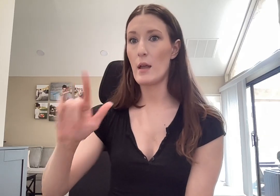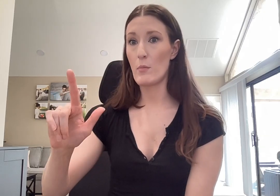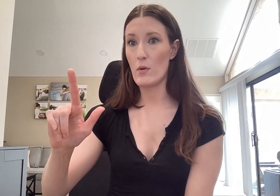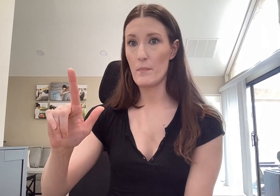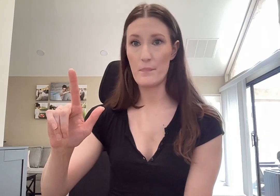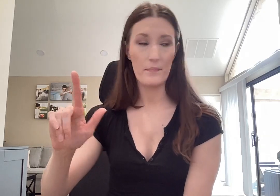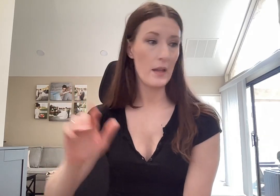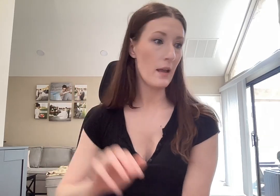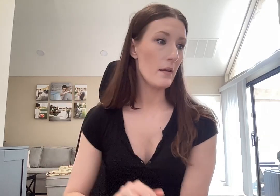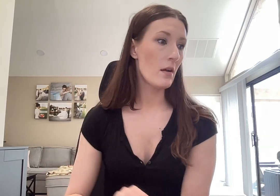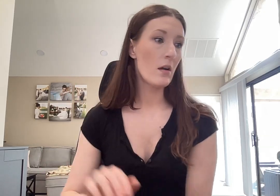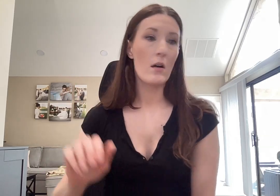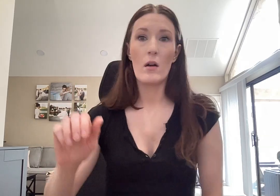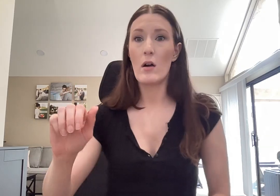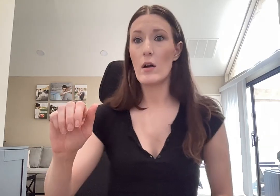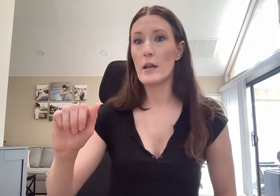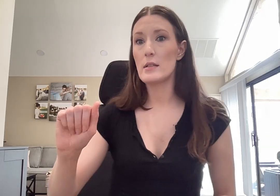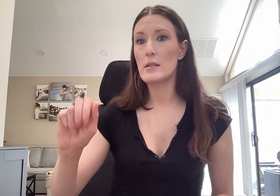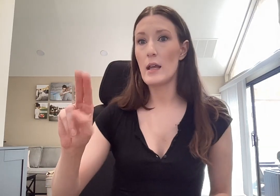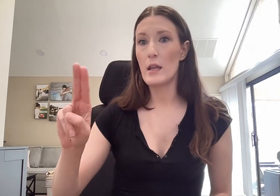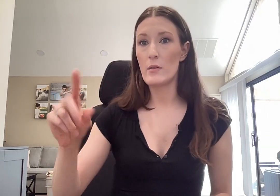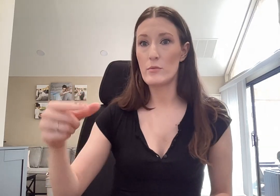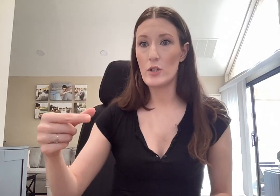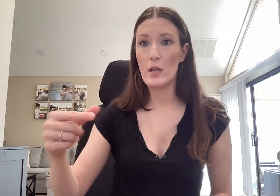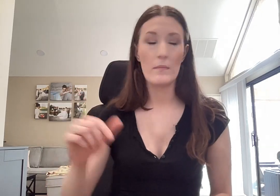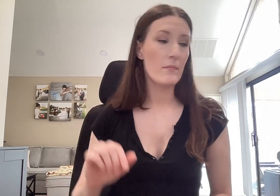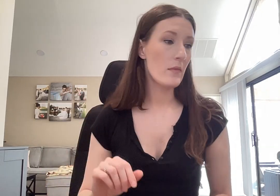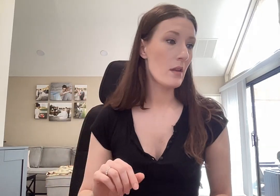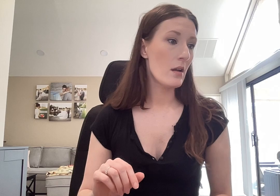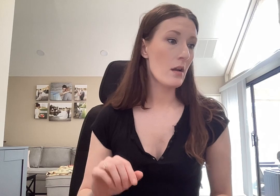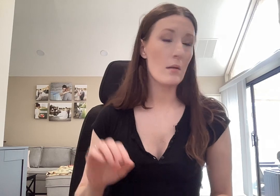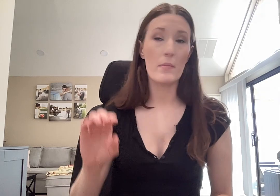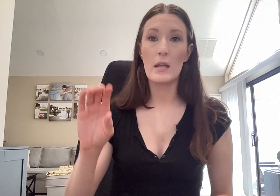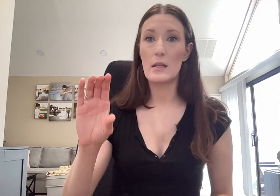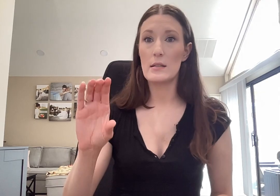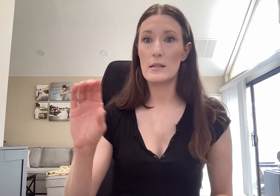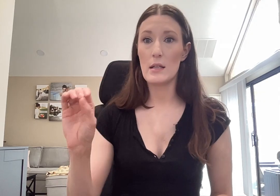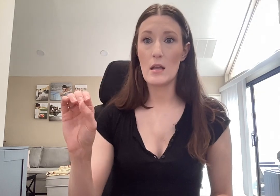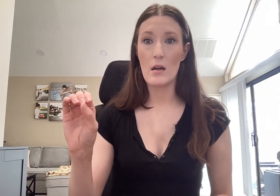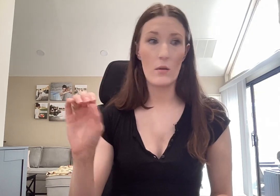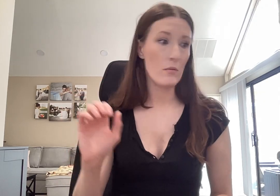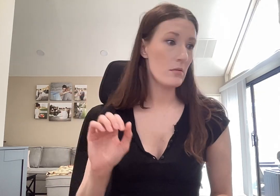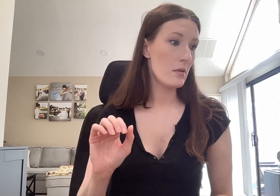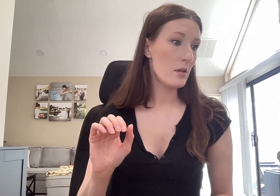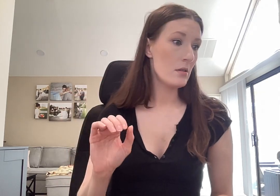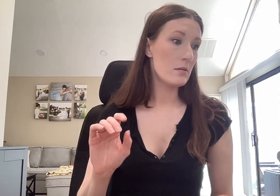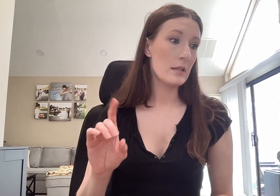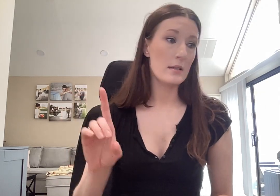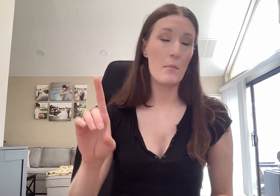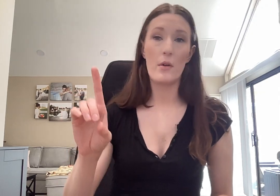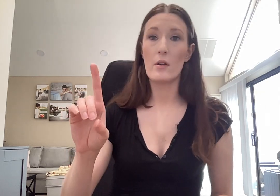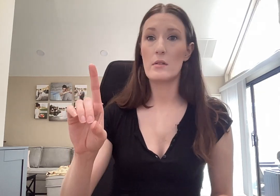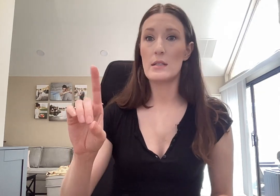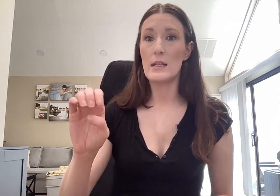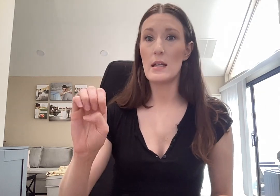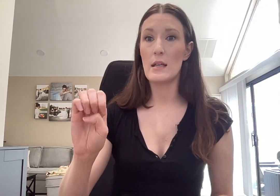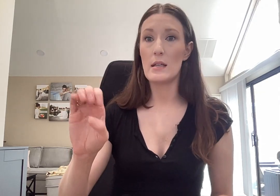April. Okay, August. AUG. Company. CO. December.